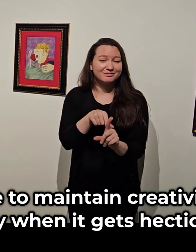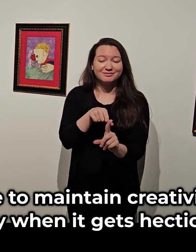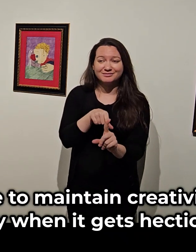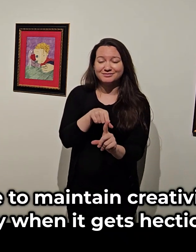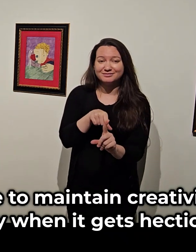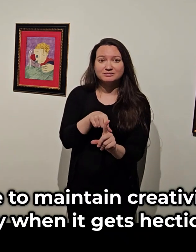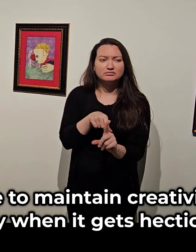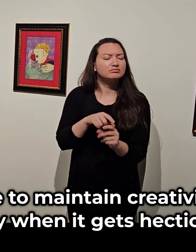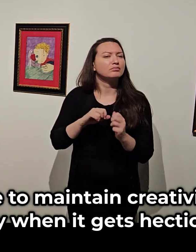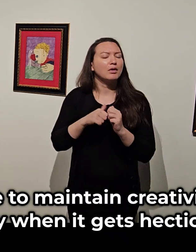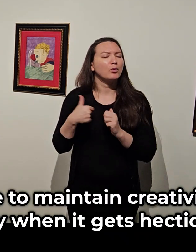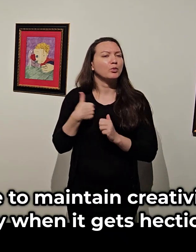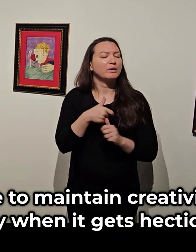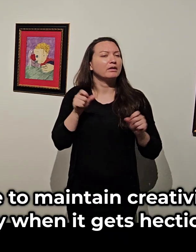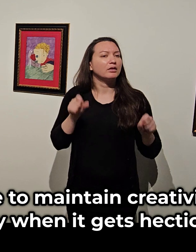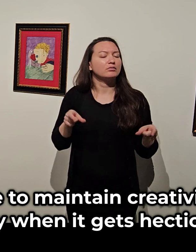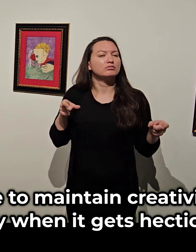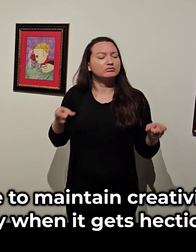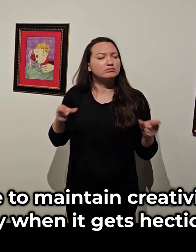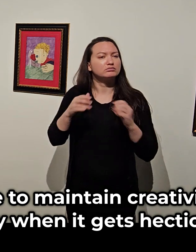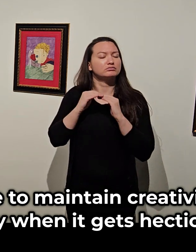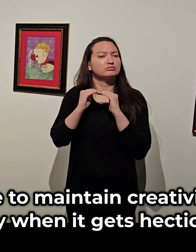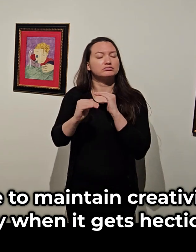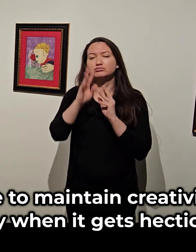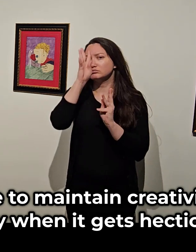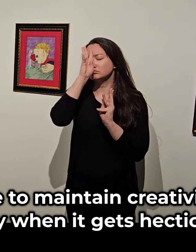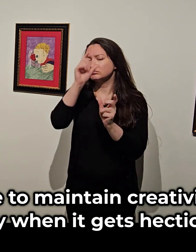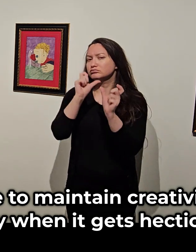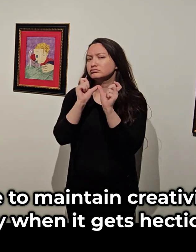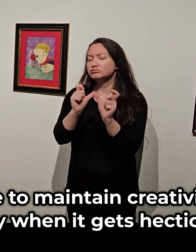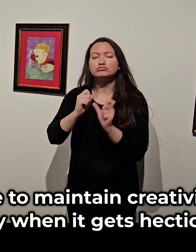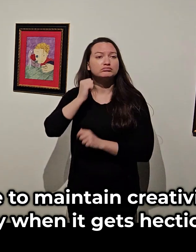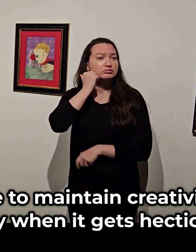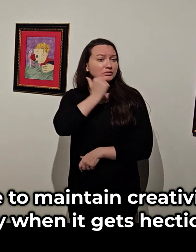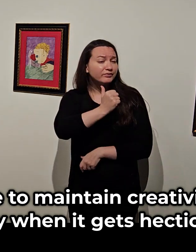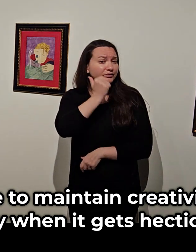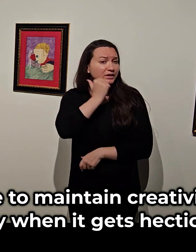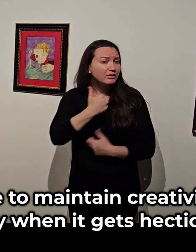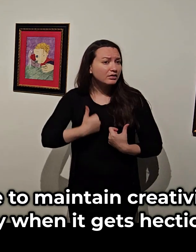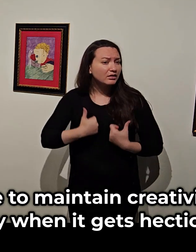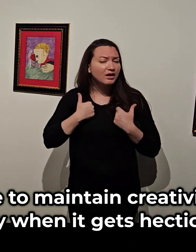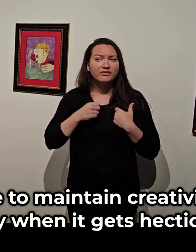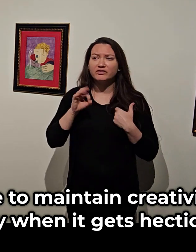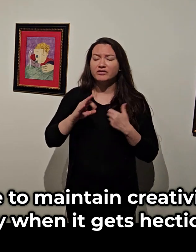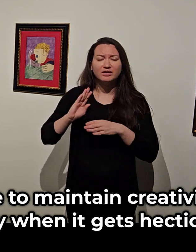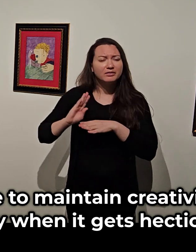What ways are you able to maintain creativity and on your day-to-day when it gets hectic?